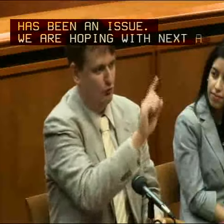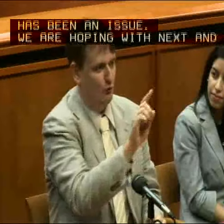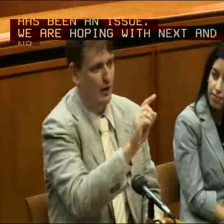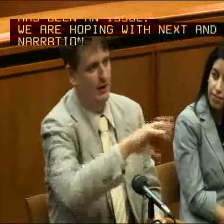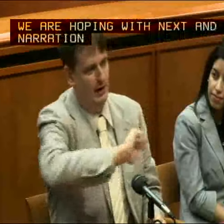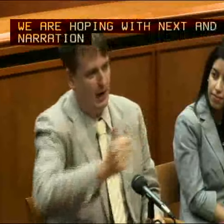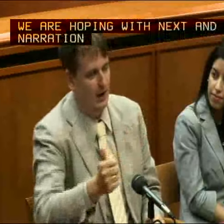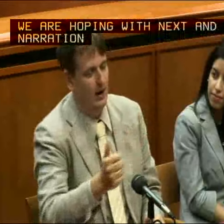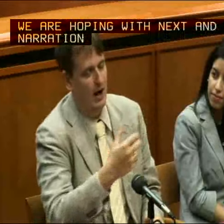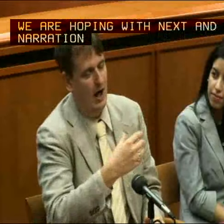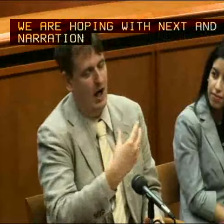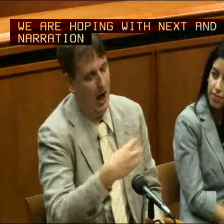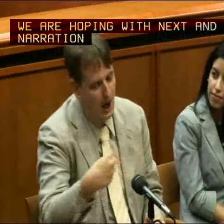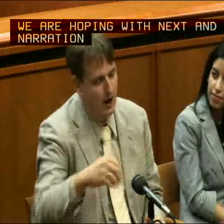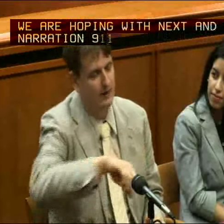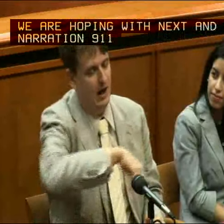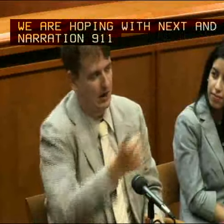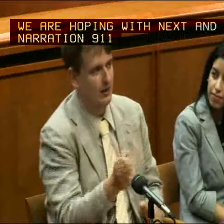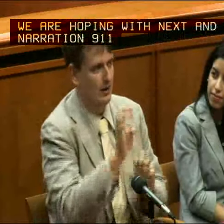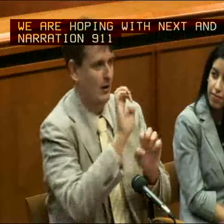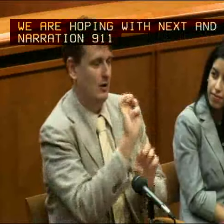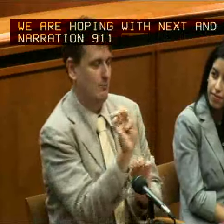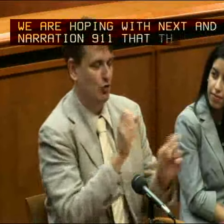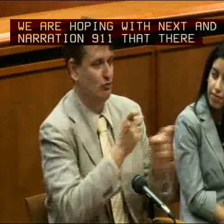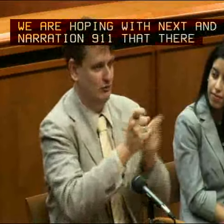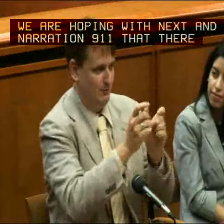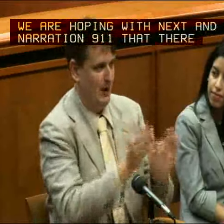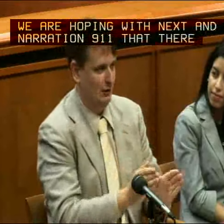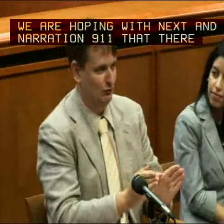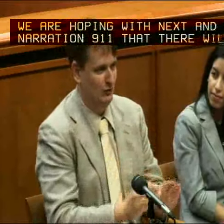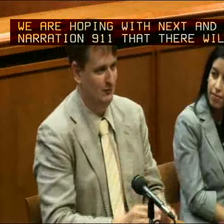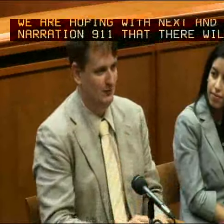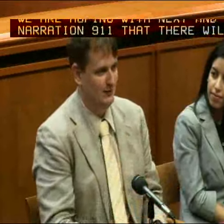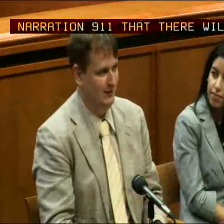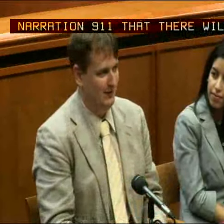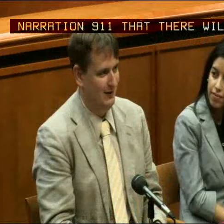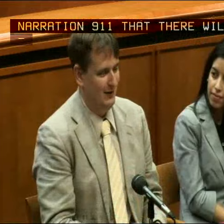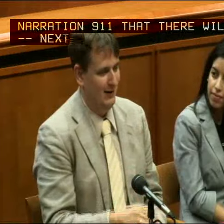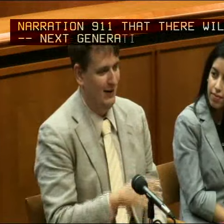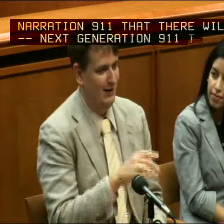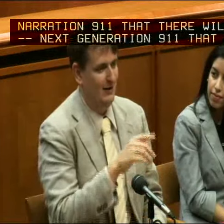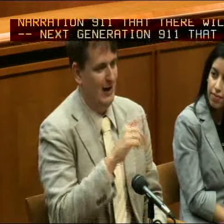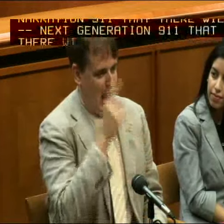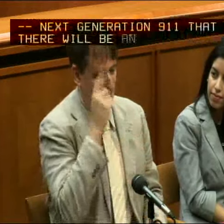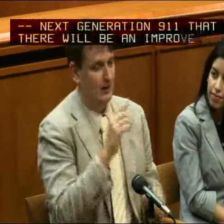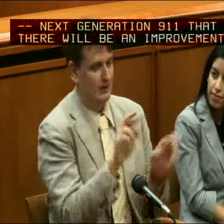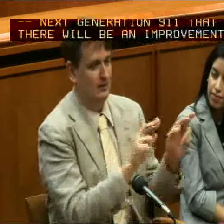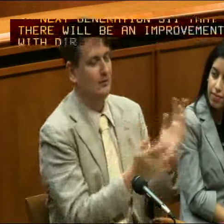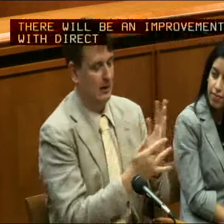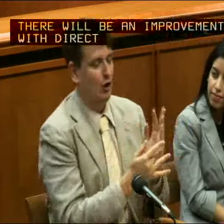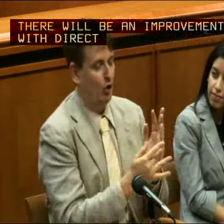direct communication with 911 and other emergency managers.